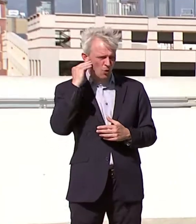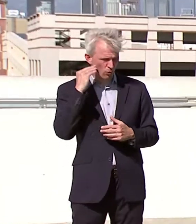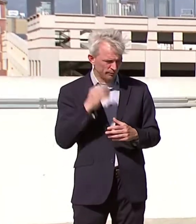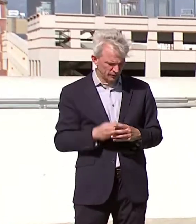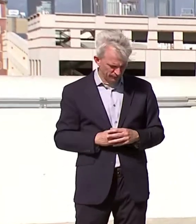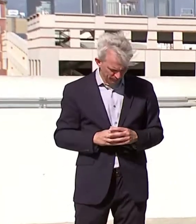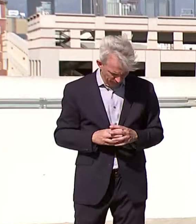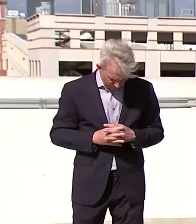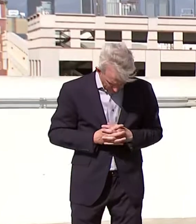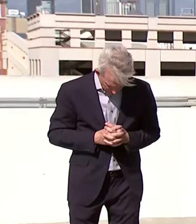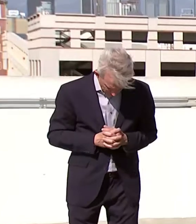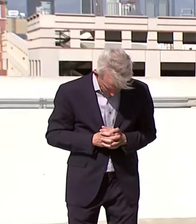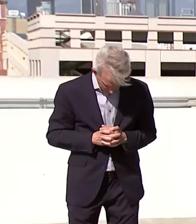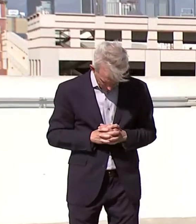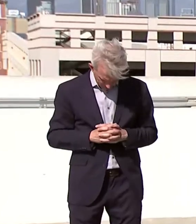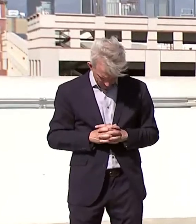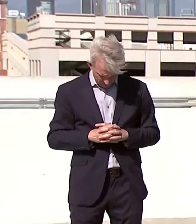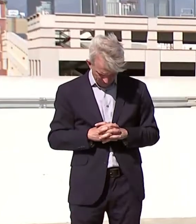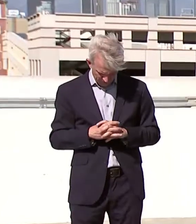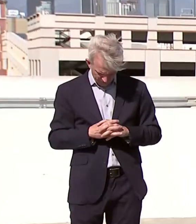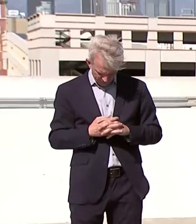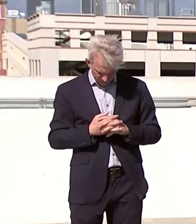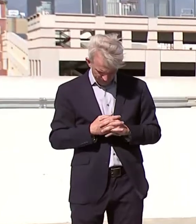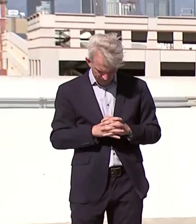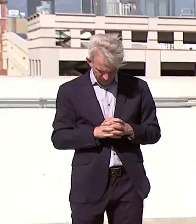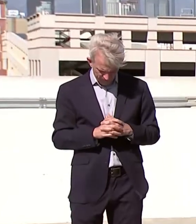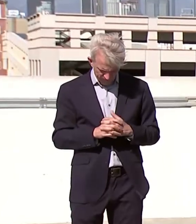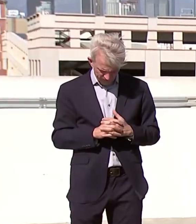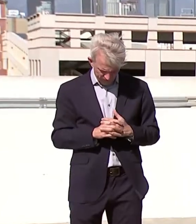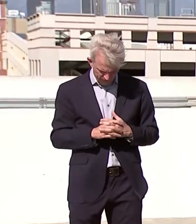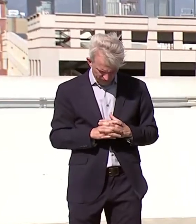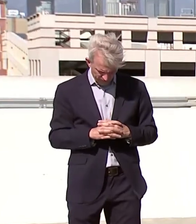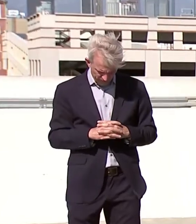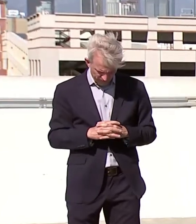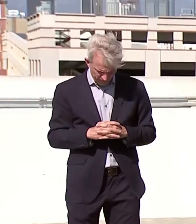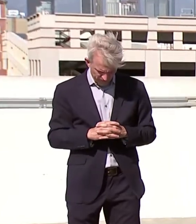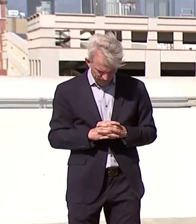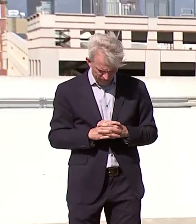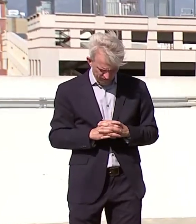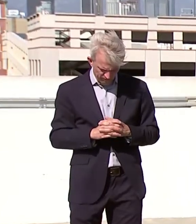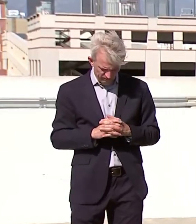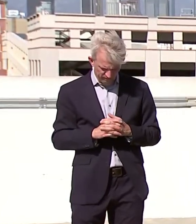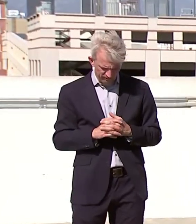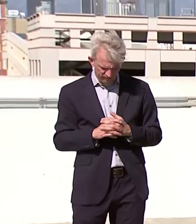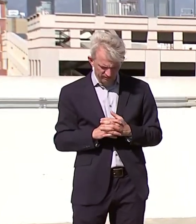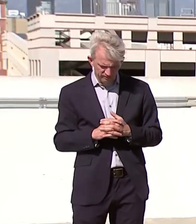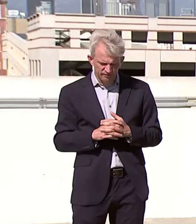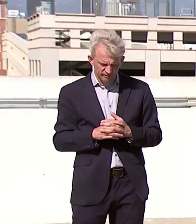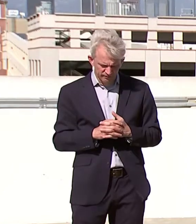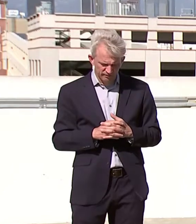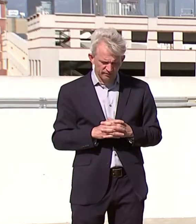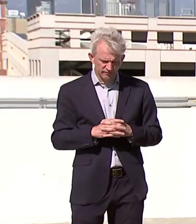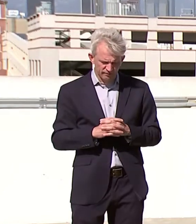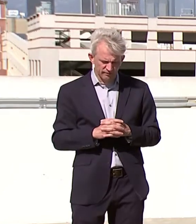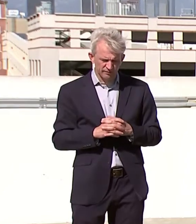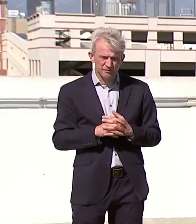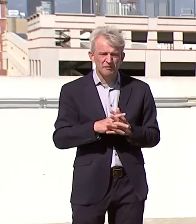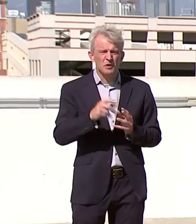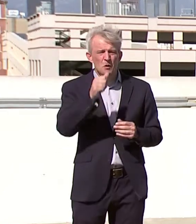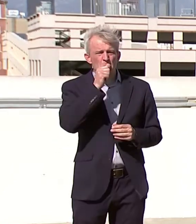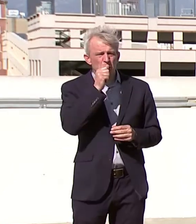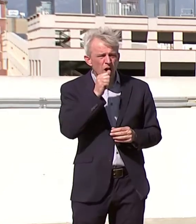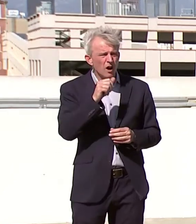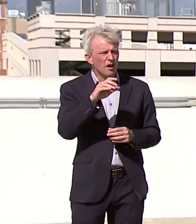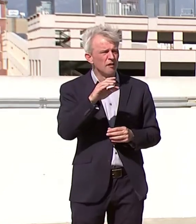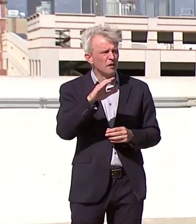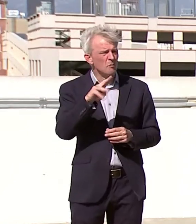Besides, as each of these sectors has opened up, private buses, vans, and my own staff have been